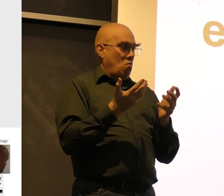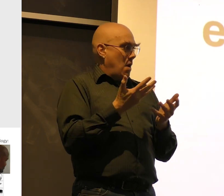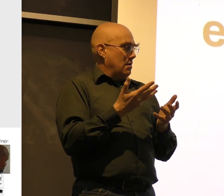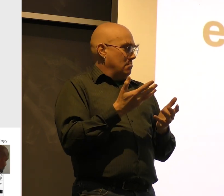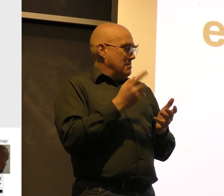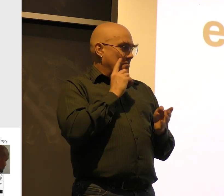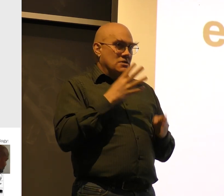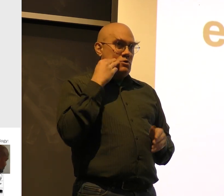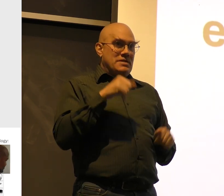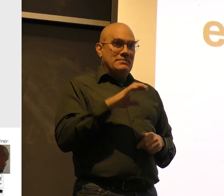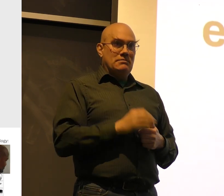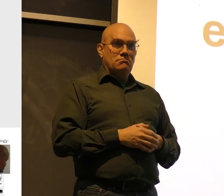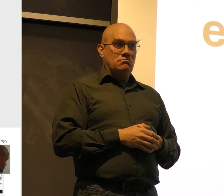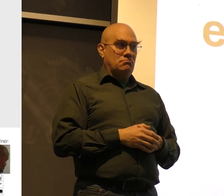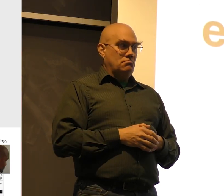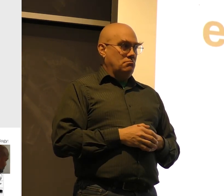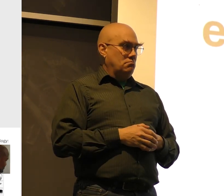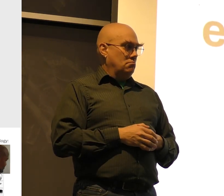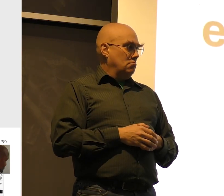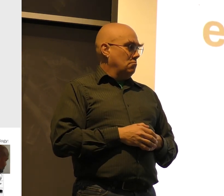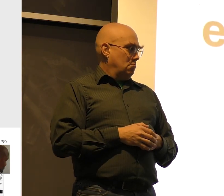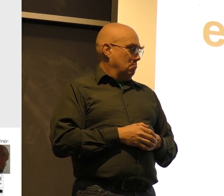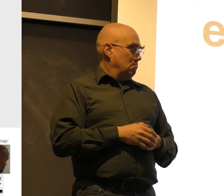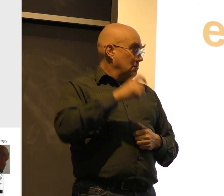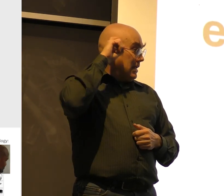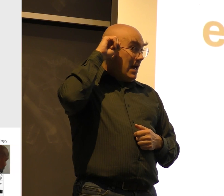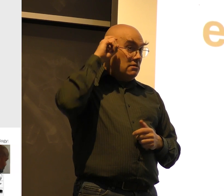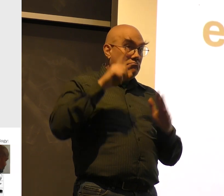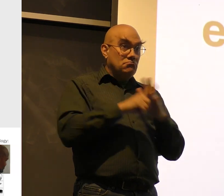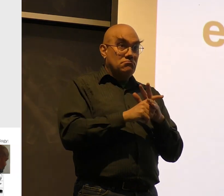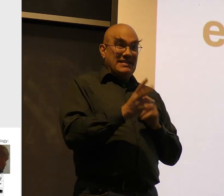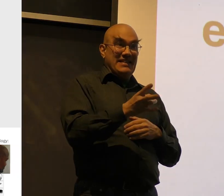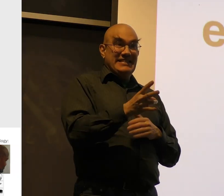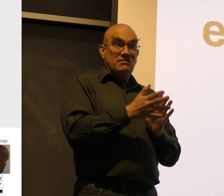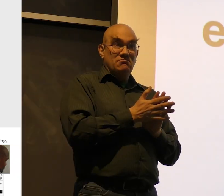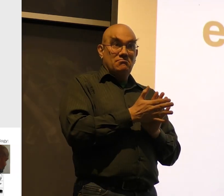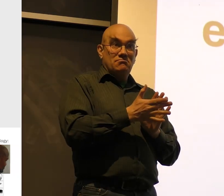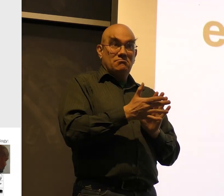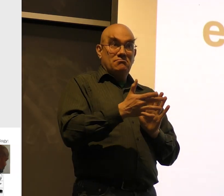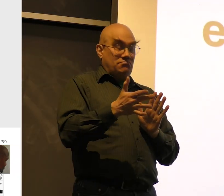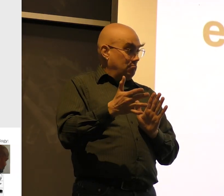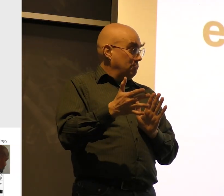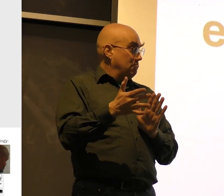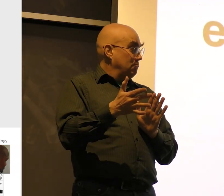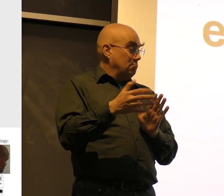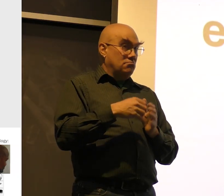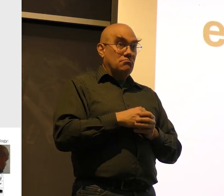has really changed what the deaf person's experience can be. Hearing aids appeared in the 1970s and